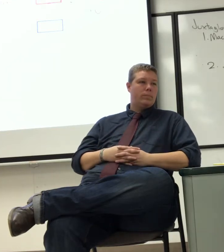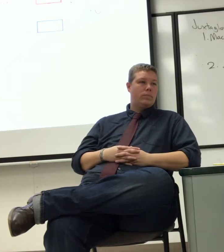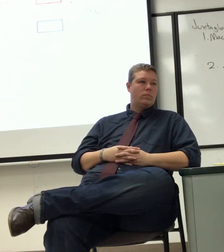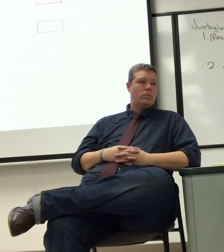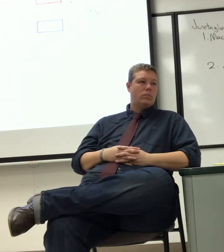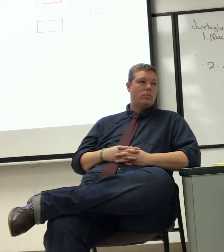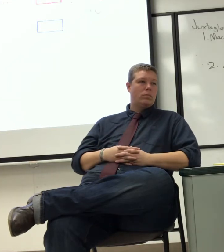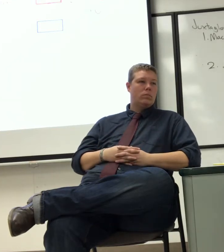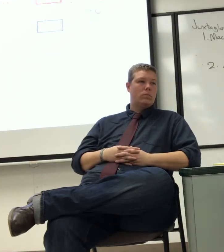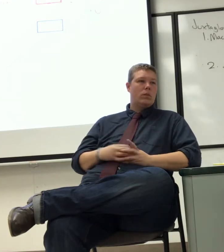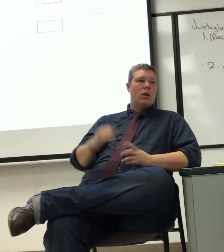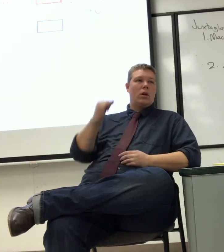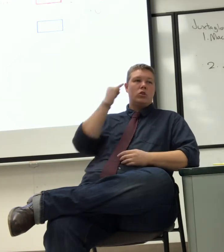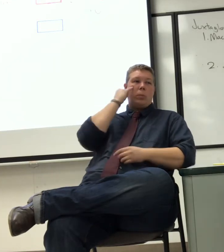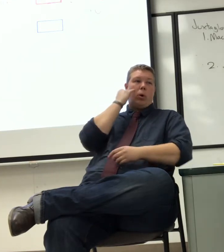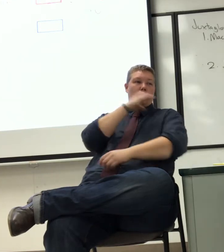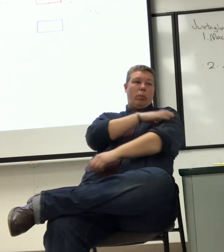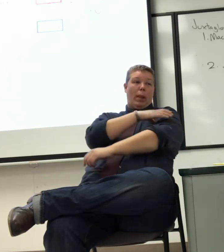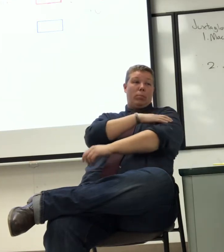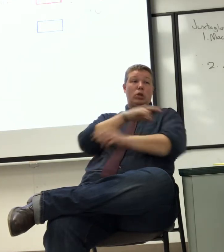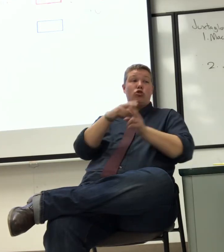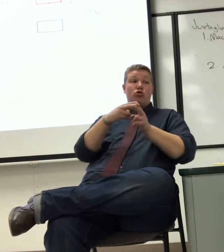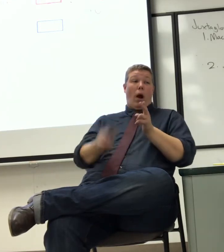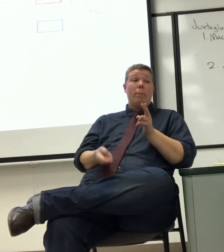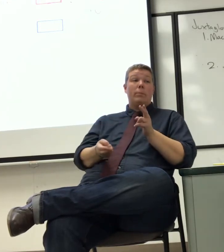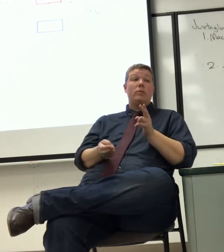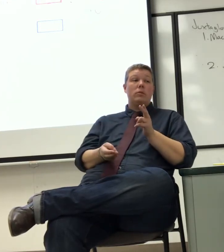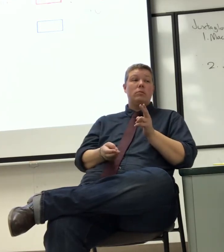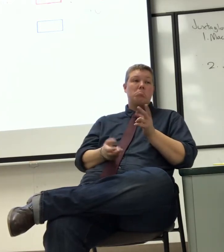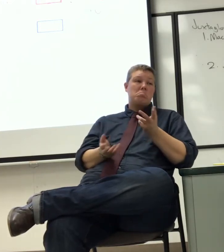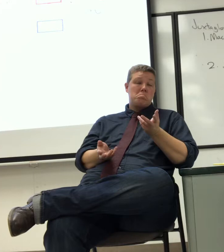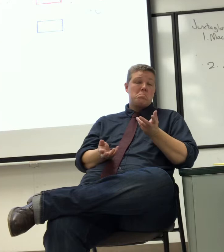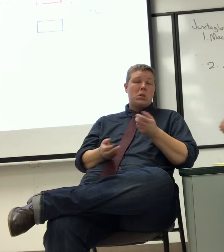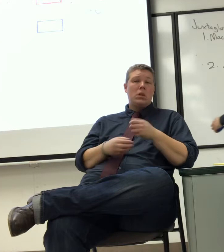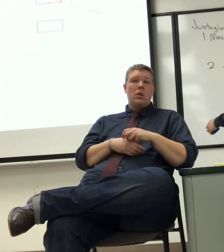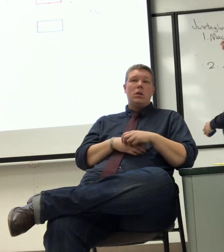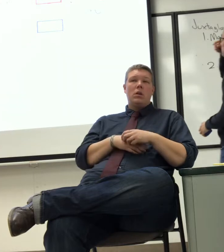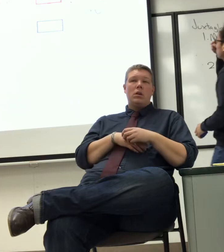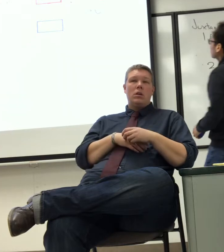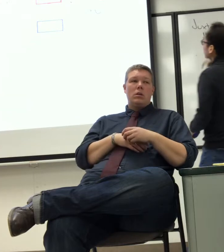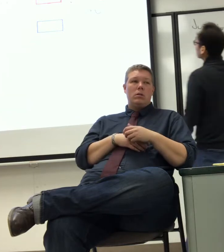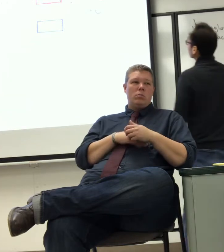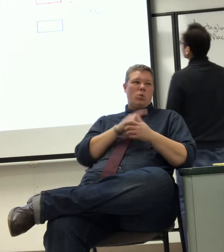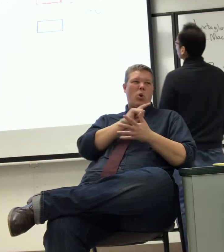like an extrinsic pathway of controlling GFR.